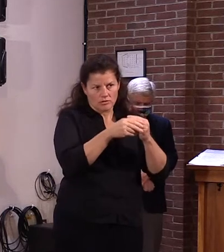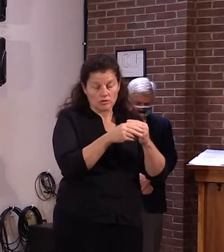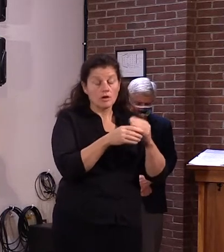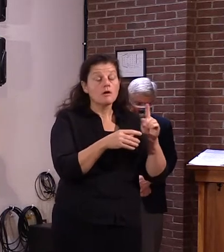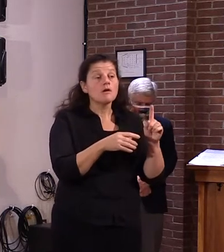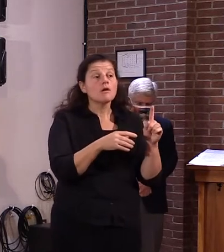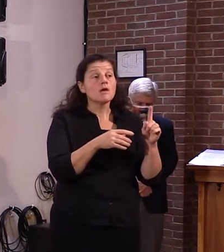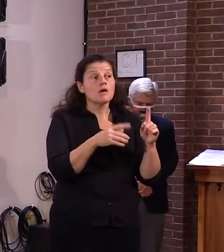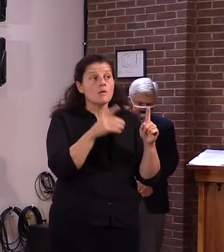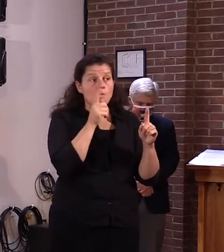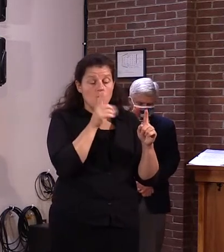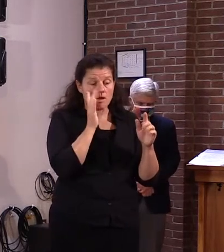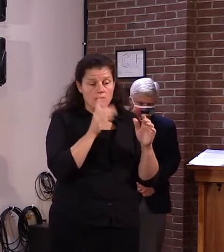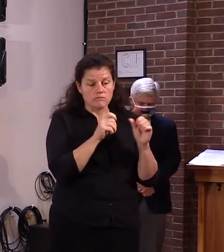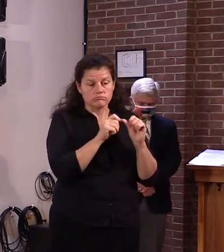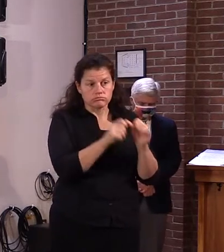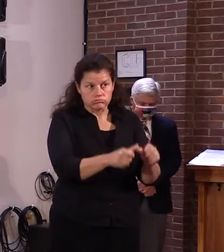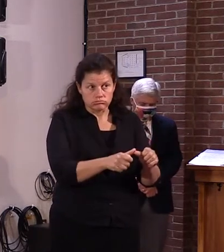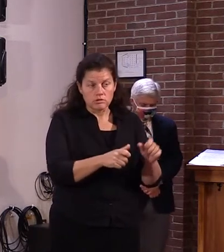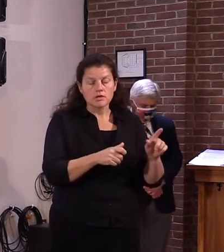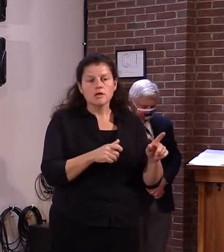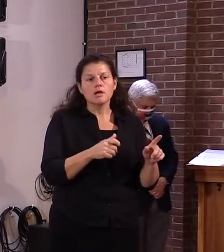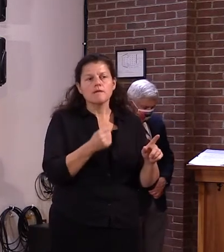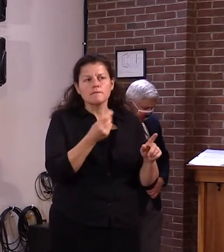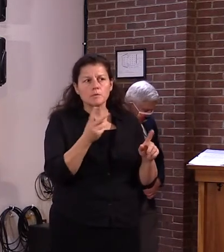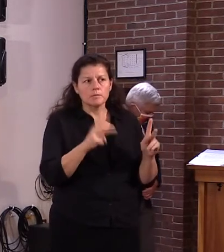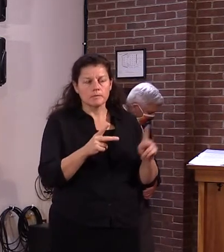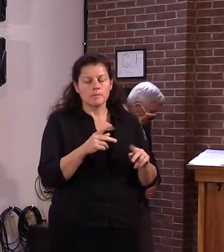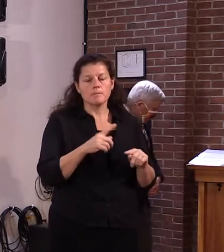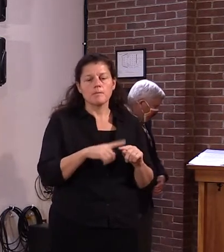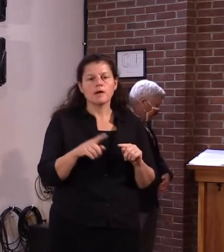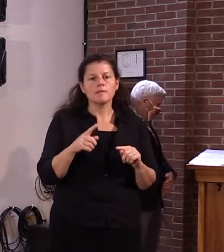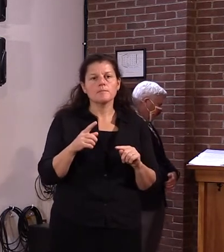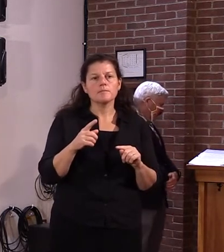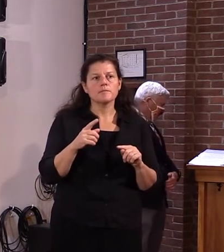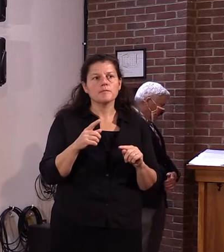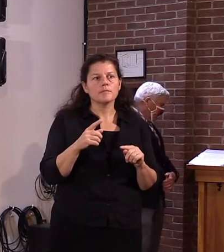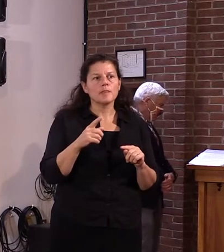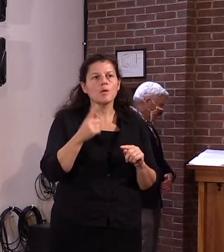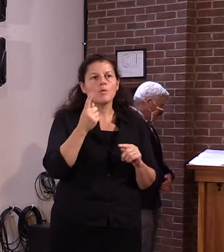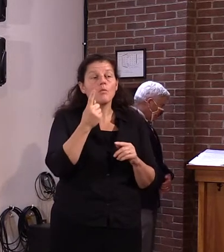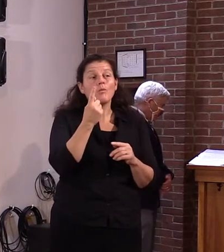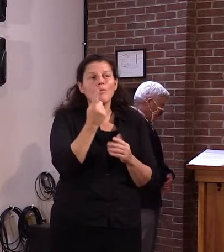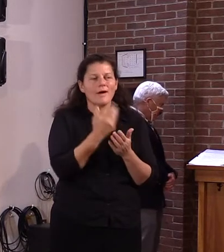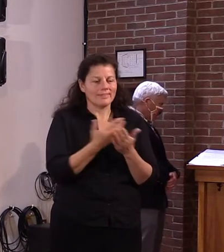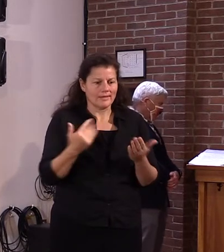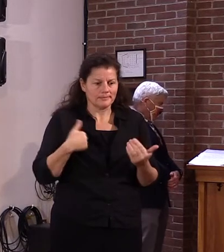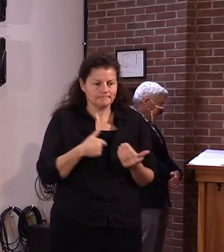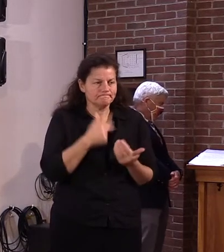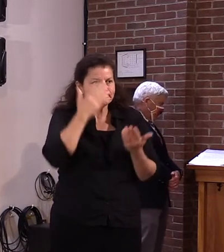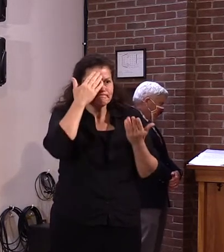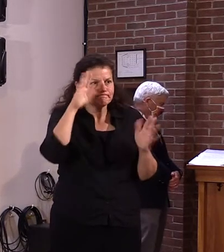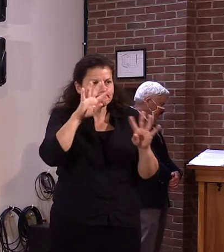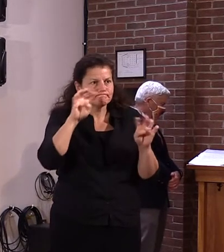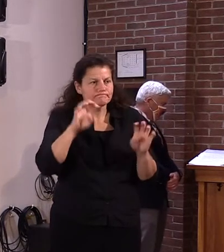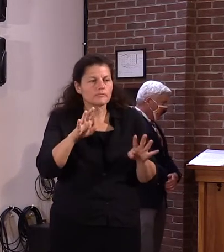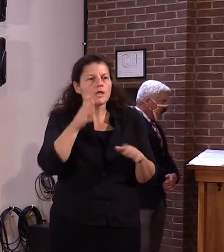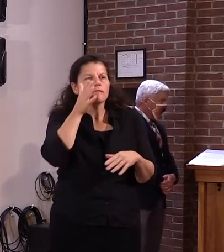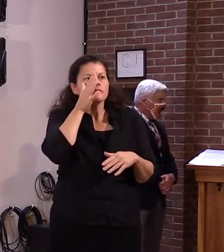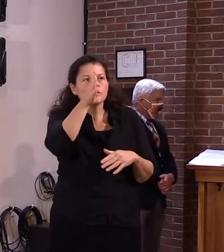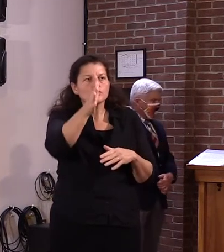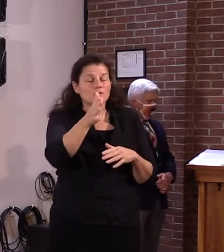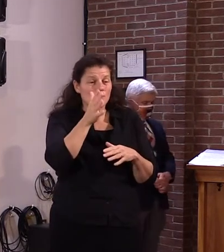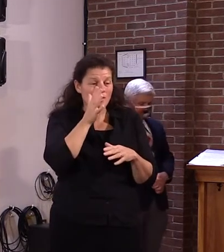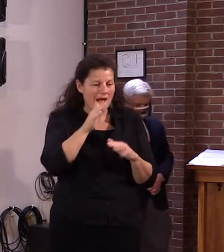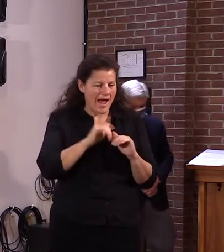think the part that isn't quite known just yet is what the future impact would